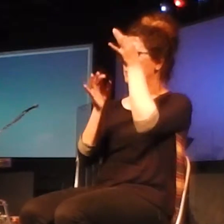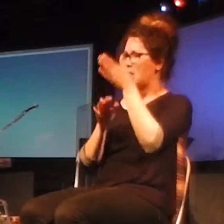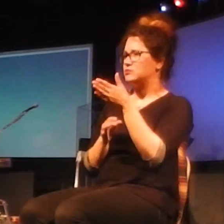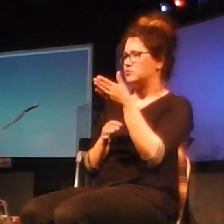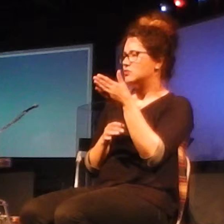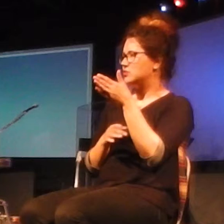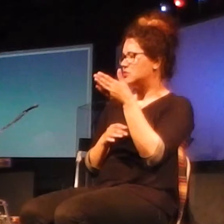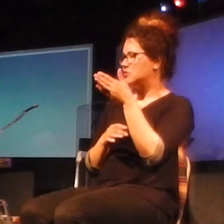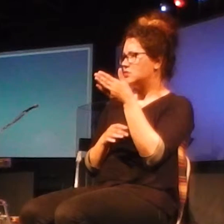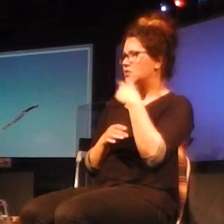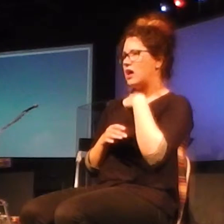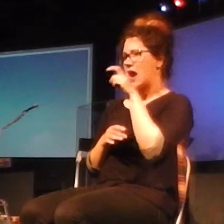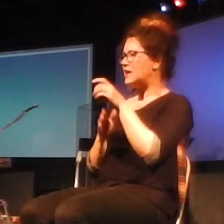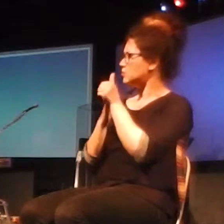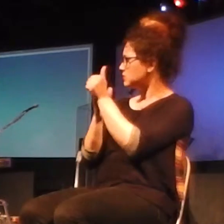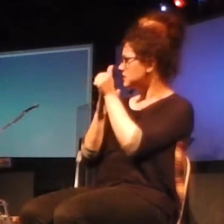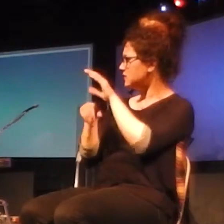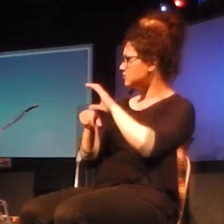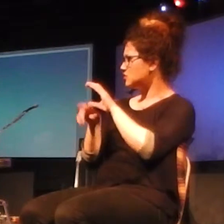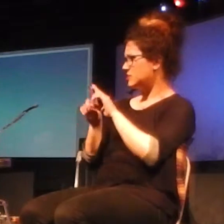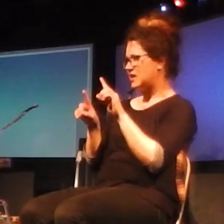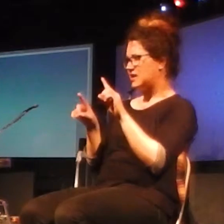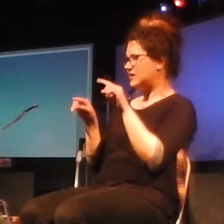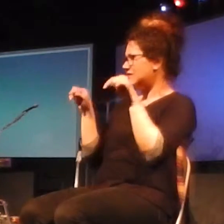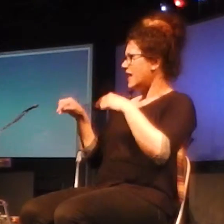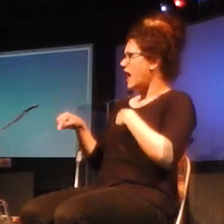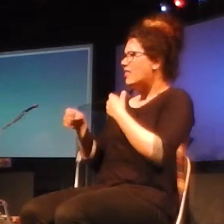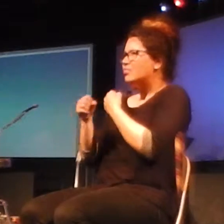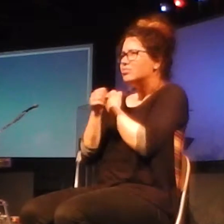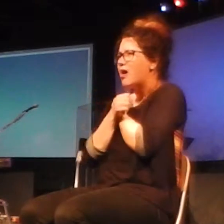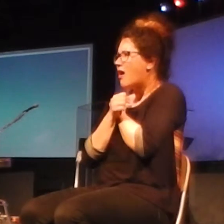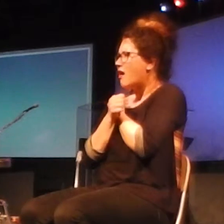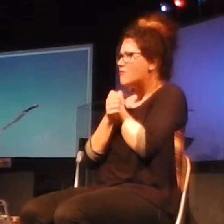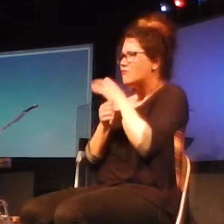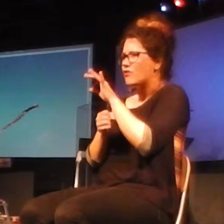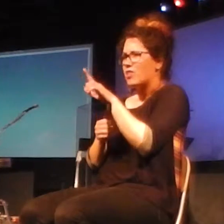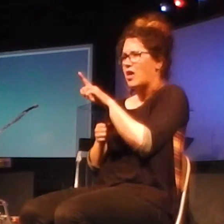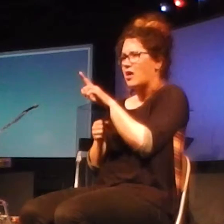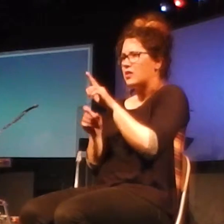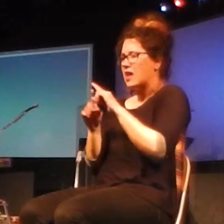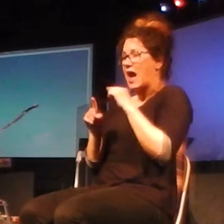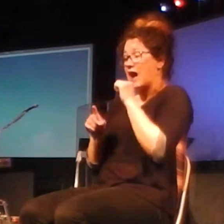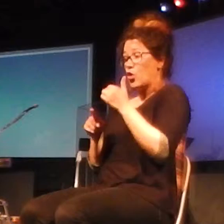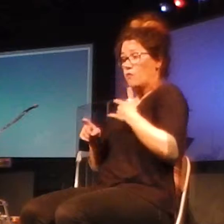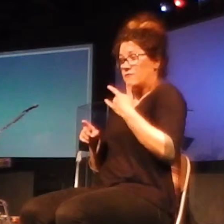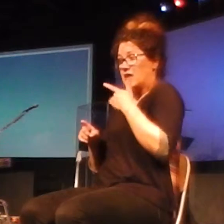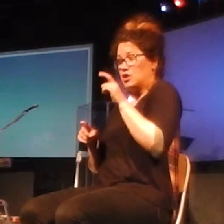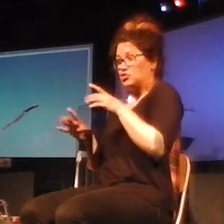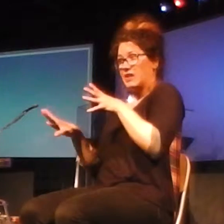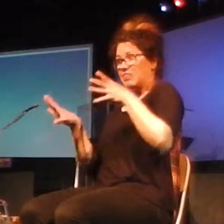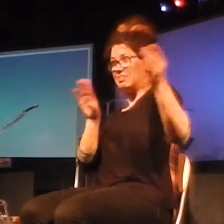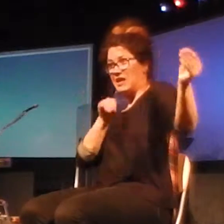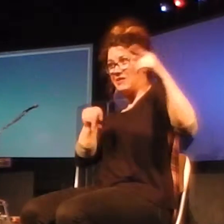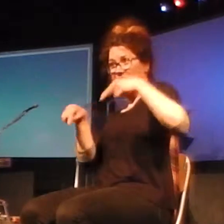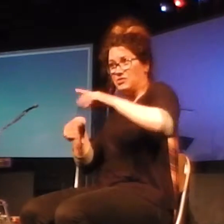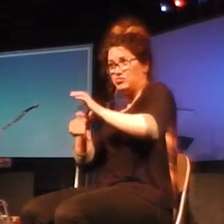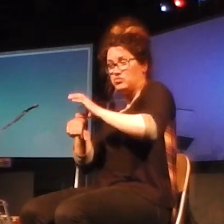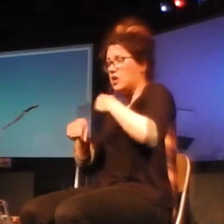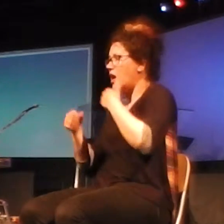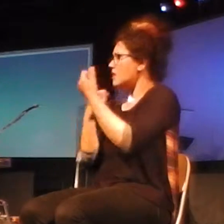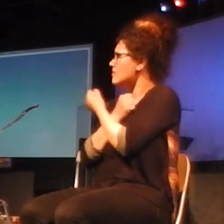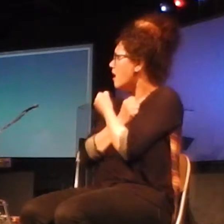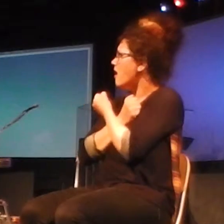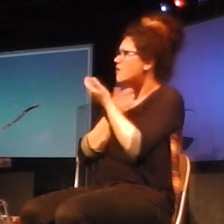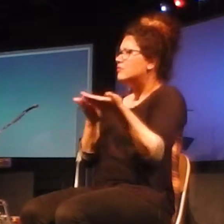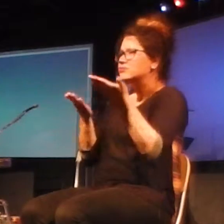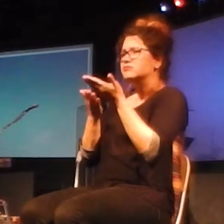to lead the church. But he said the weird thing is, I love Frontline. I don't feel released from this church. I love being here. I love serving with you. I love